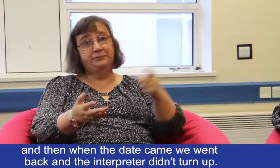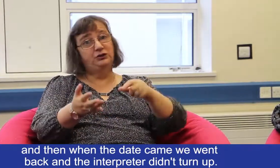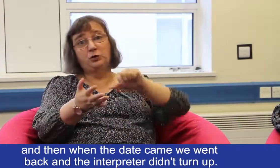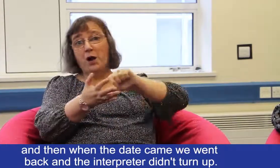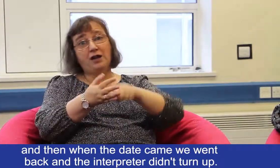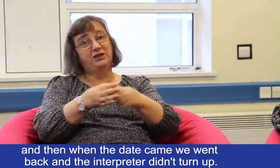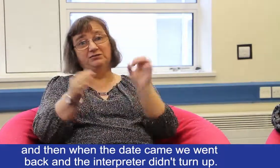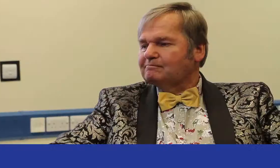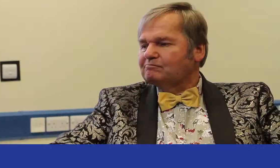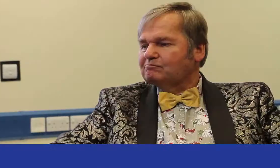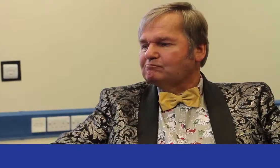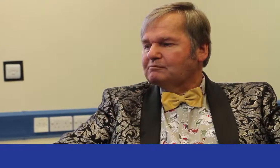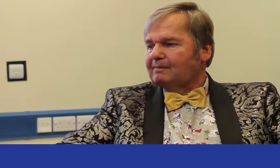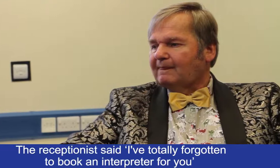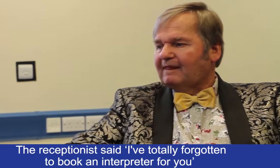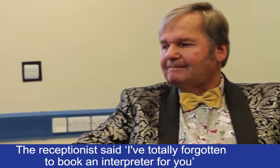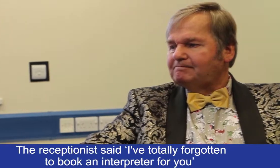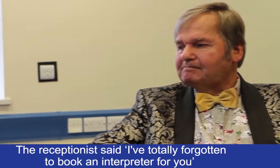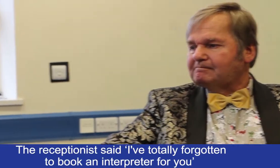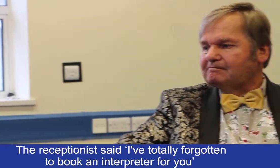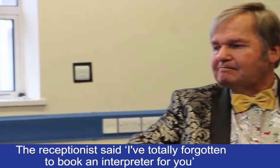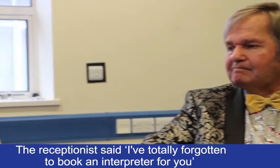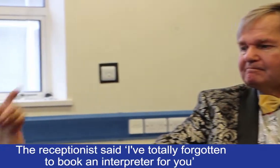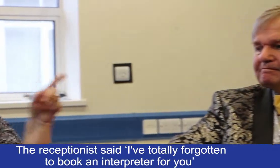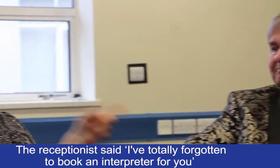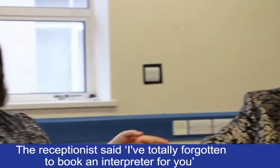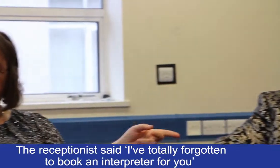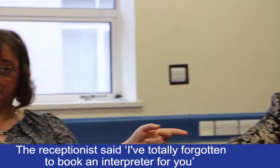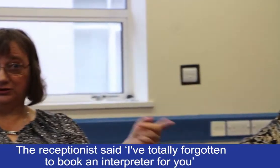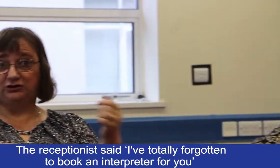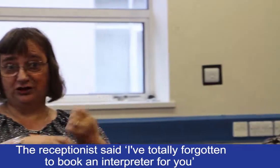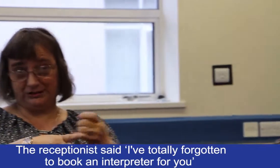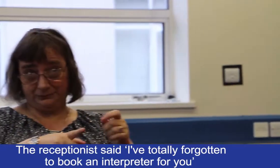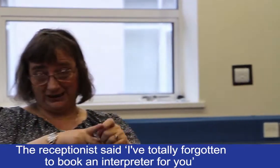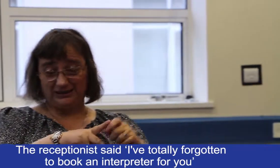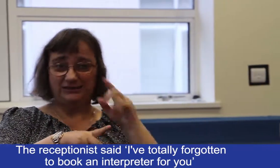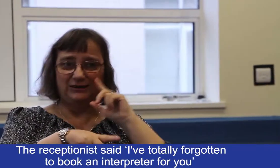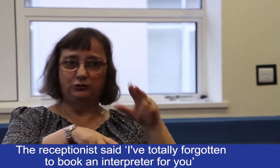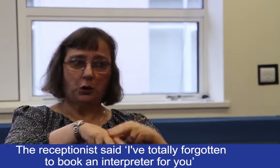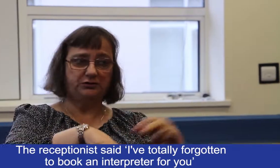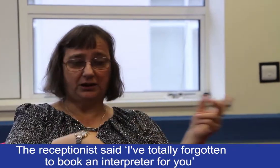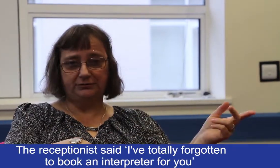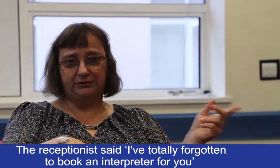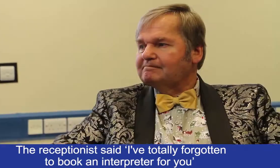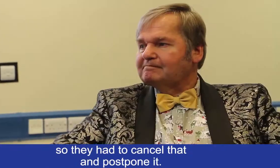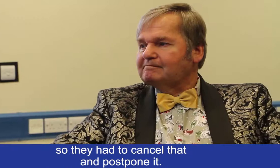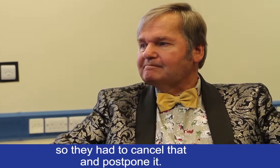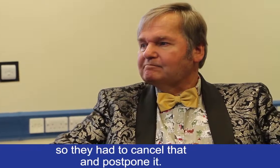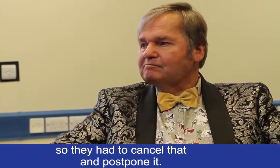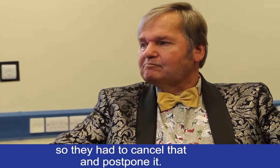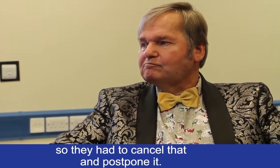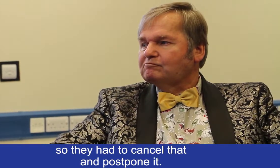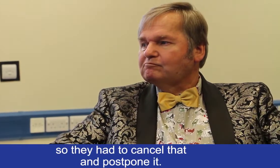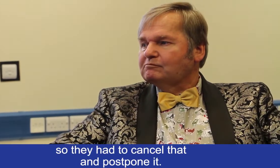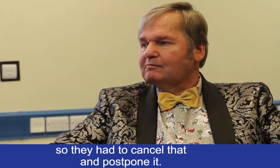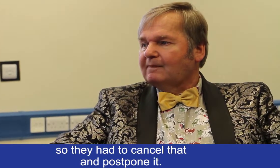and the interpreter didn't turn up. The receptionist said, I've totally forgotten to book an interpreter for you. So they